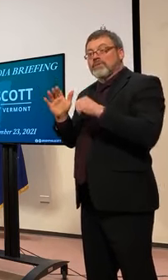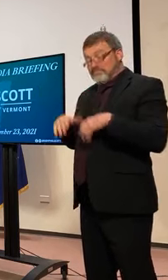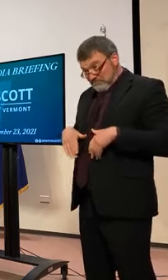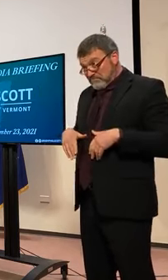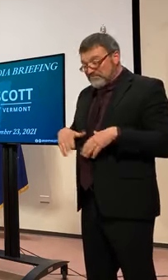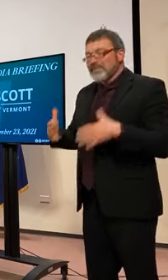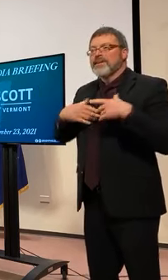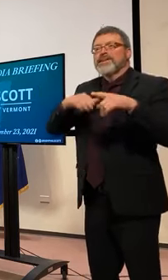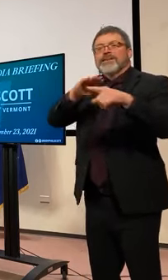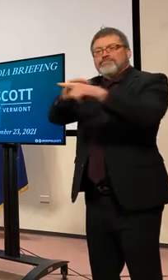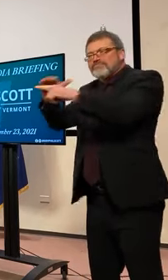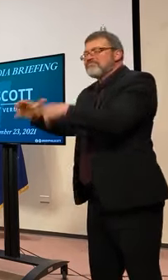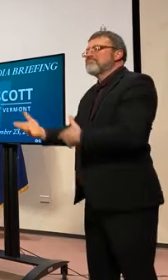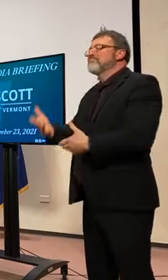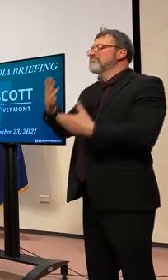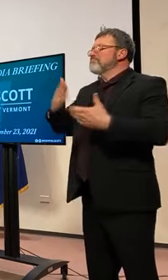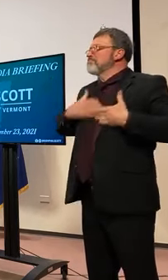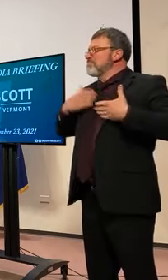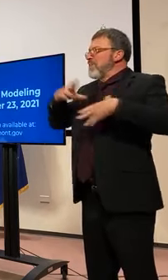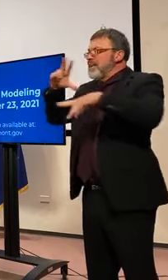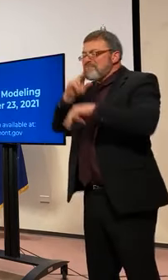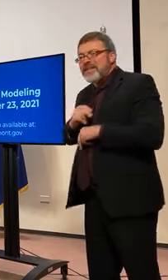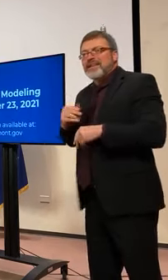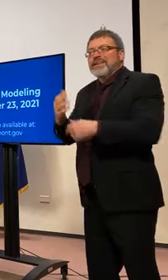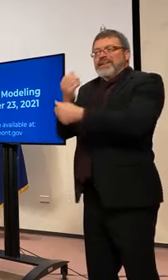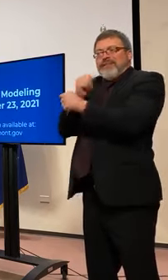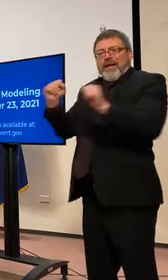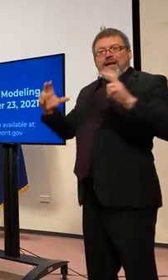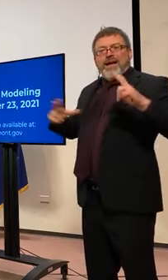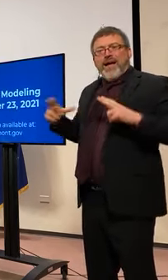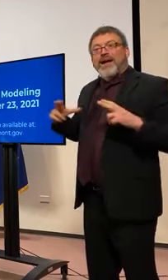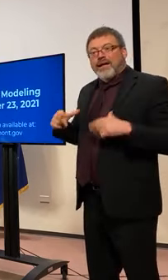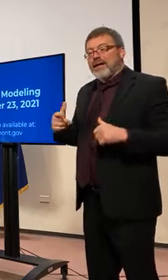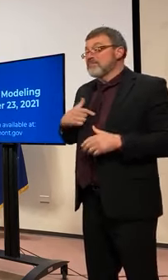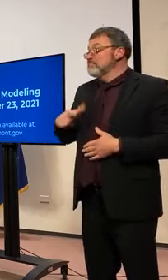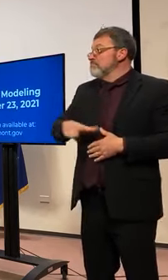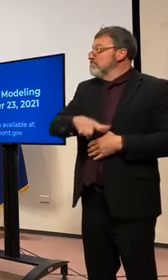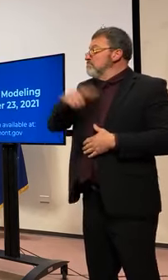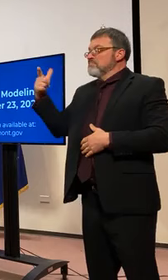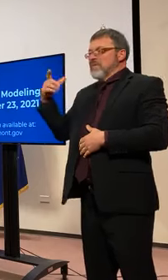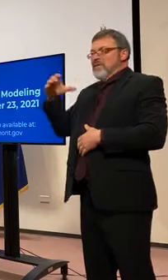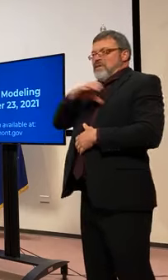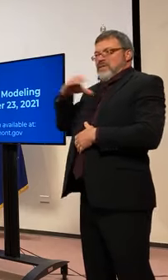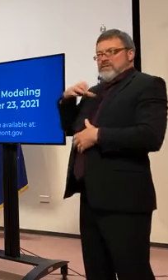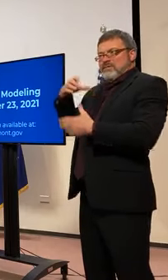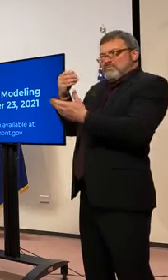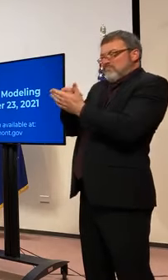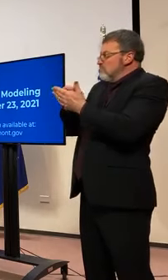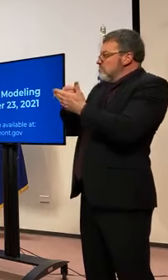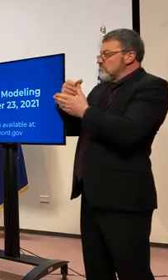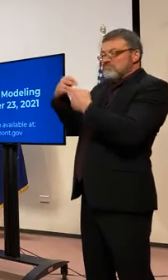I'll now turn it over to Commissioner Pichette for the modeling update.